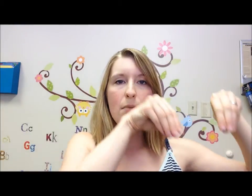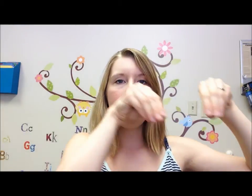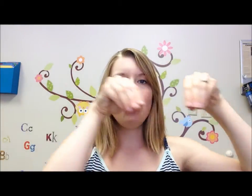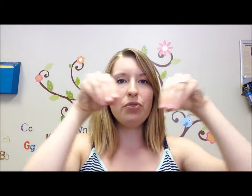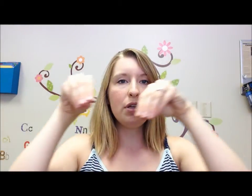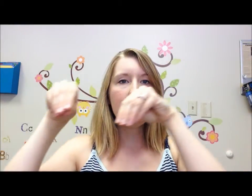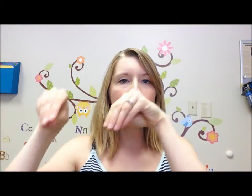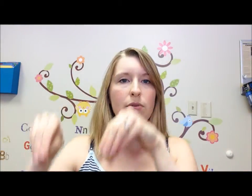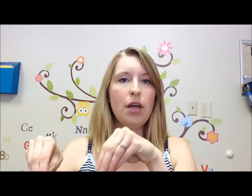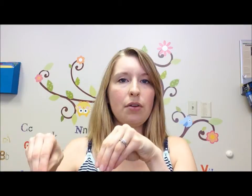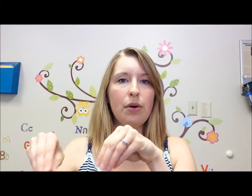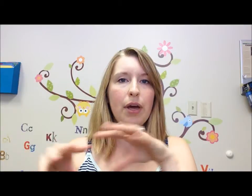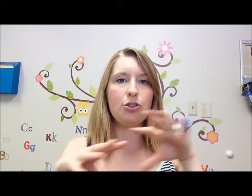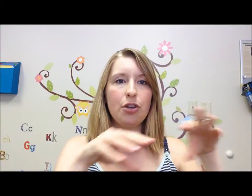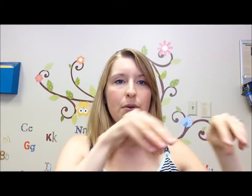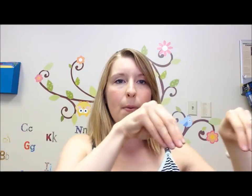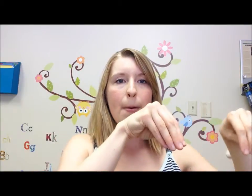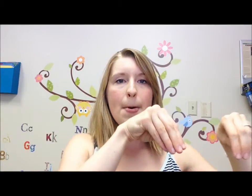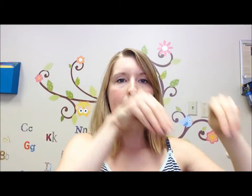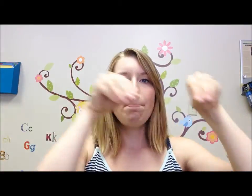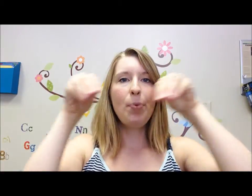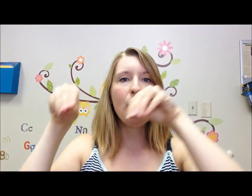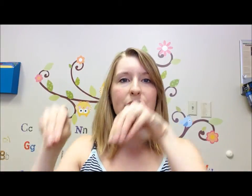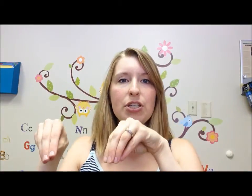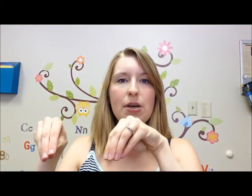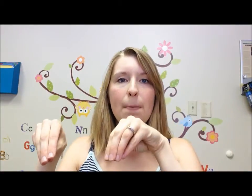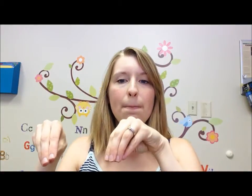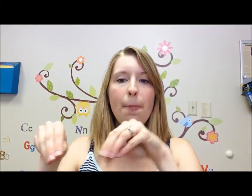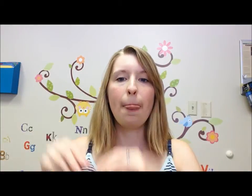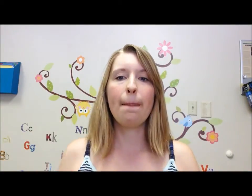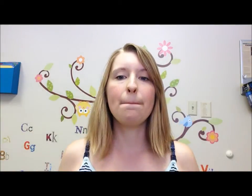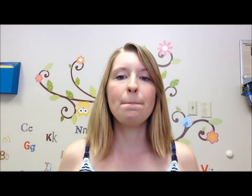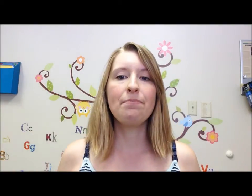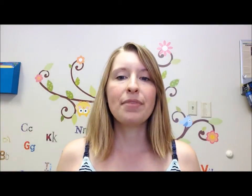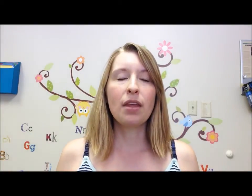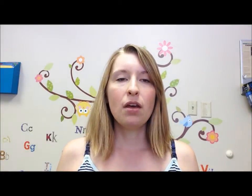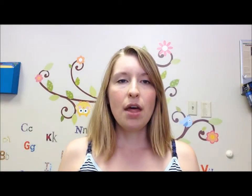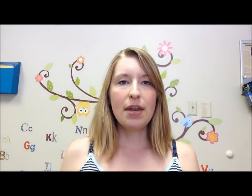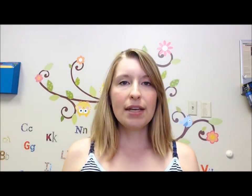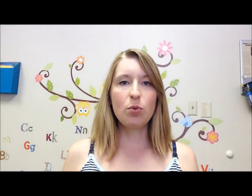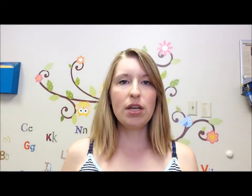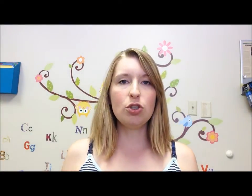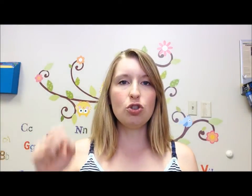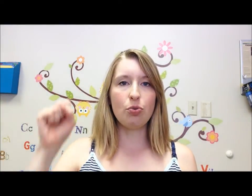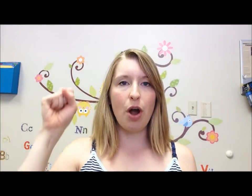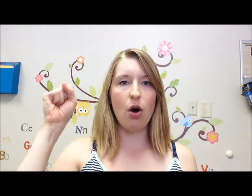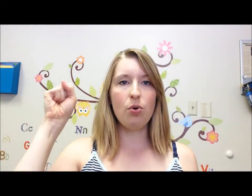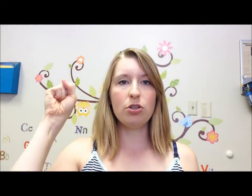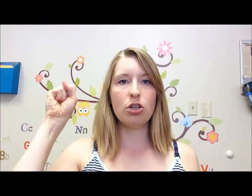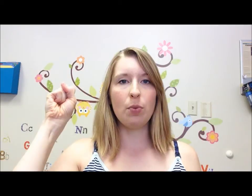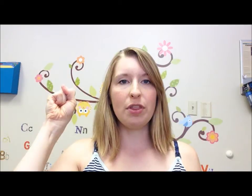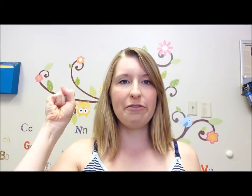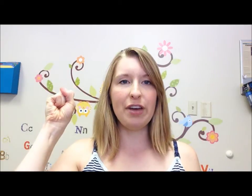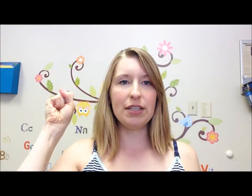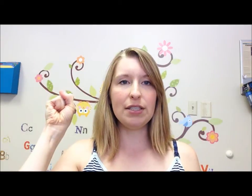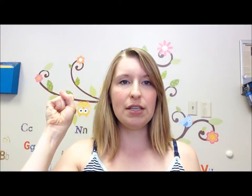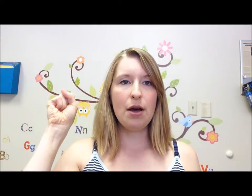move it to another location. Put. The next one is throw. Start with a fist, move